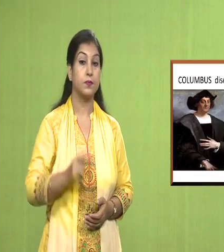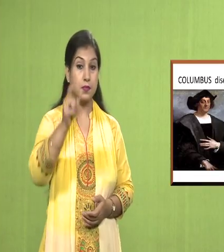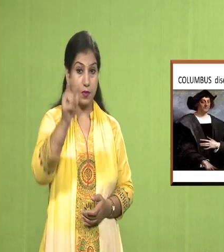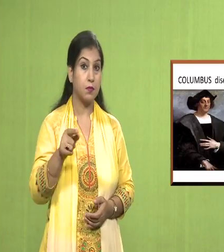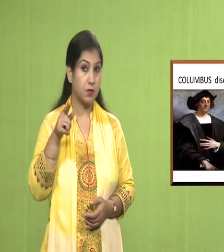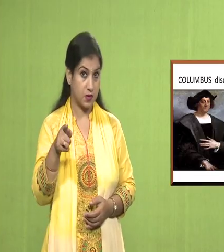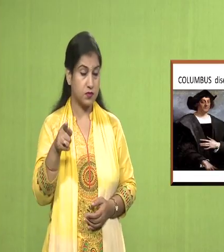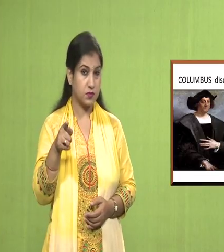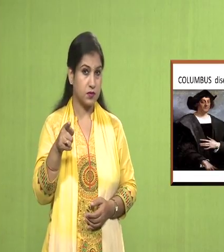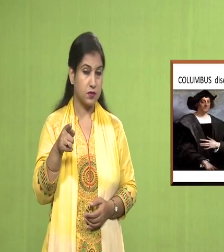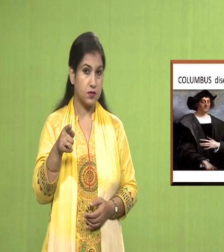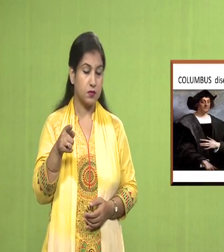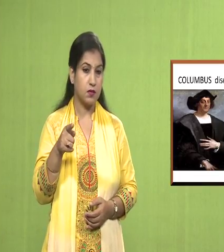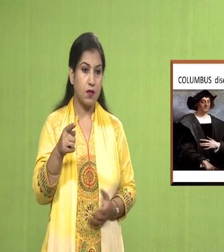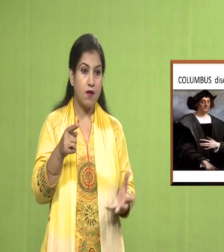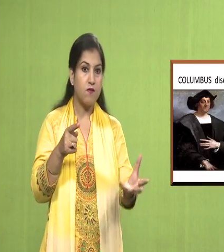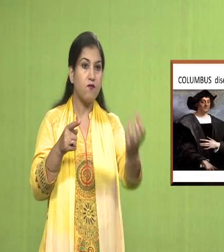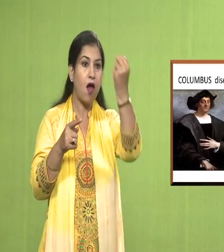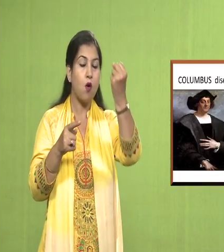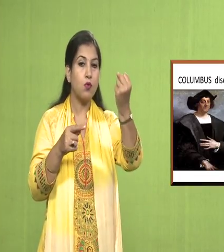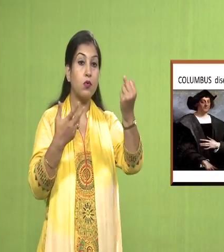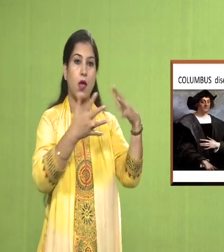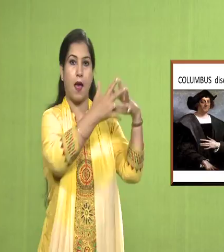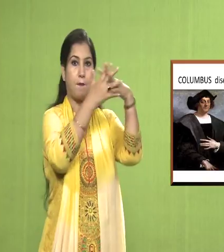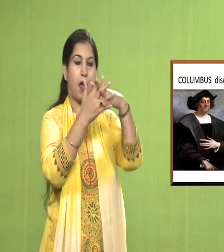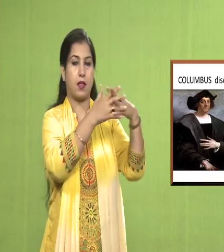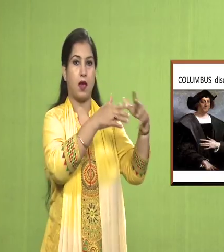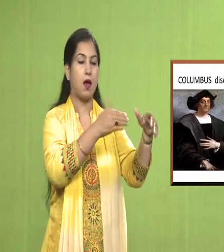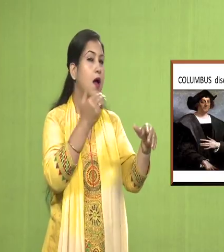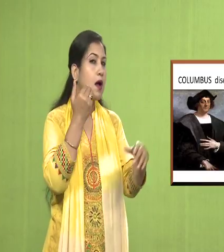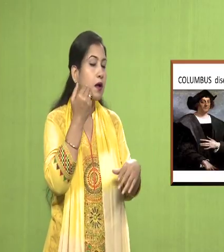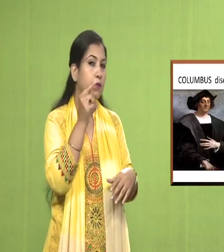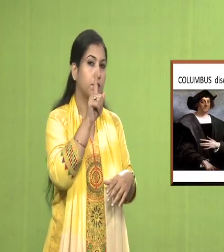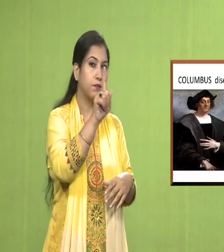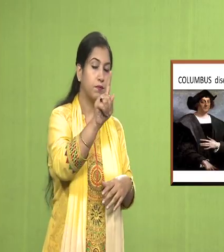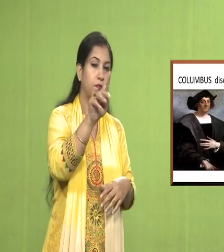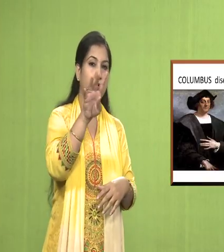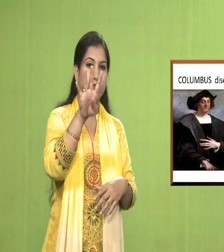Christopher Columbus discovered America in the year 1492.